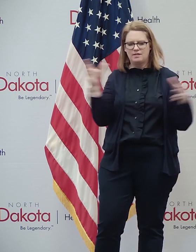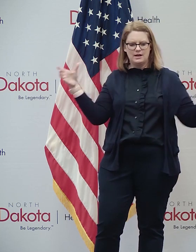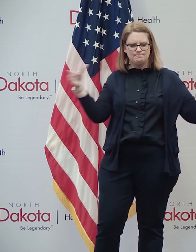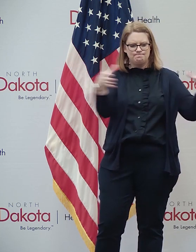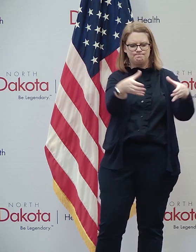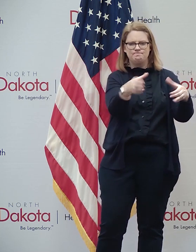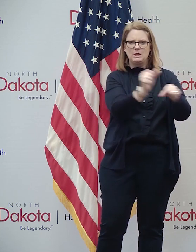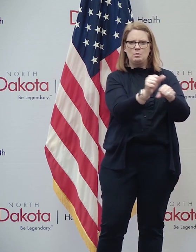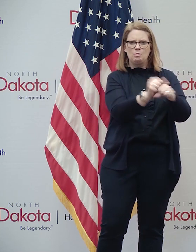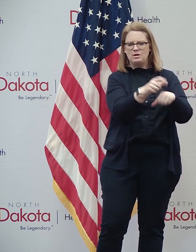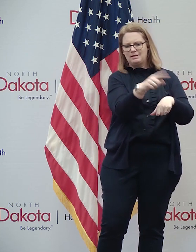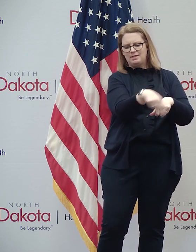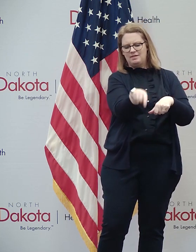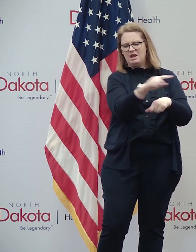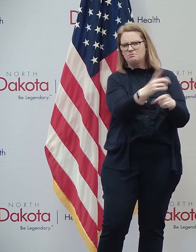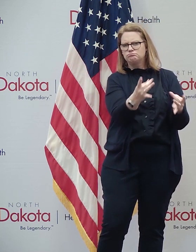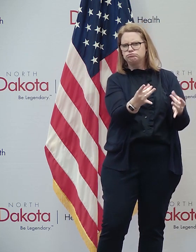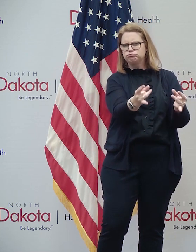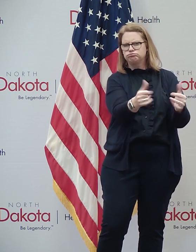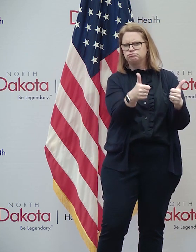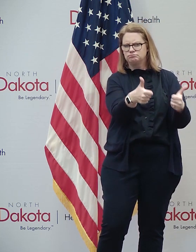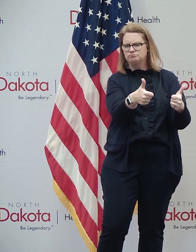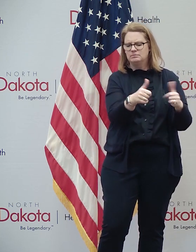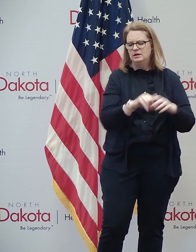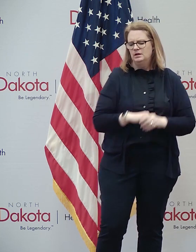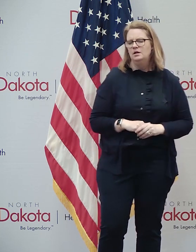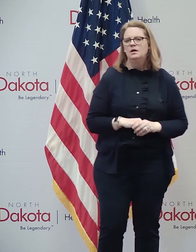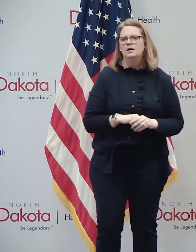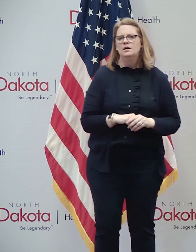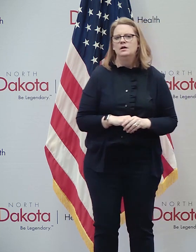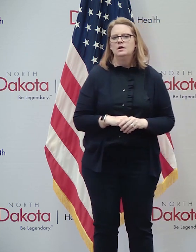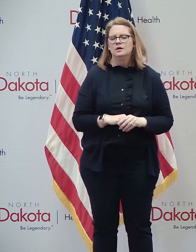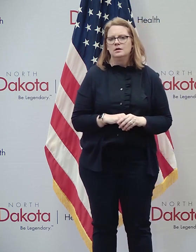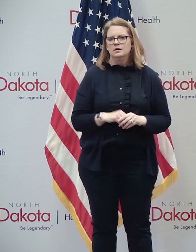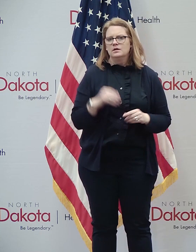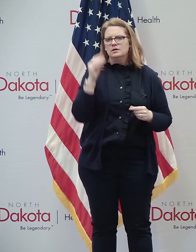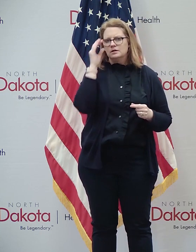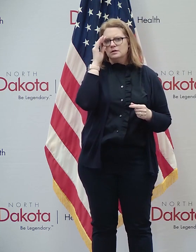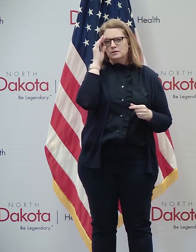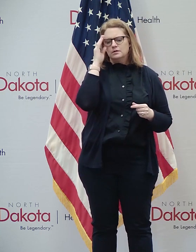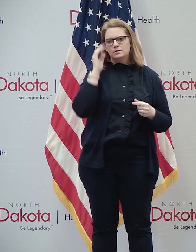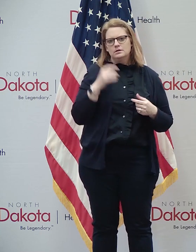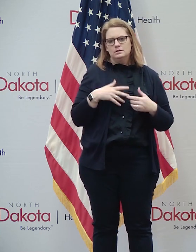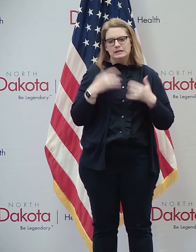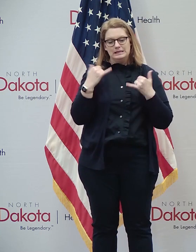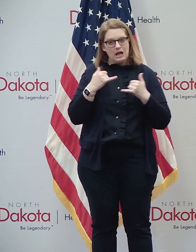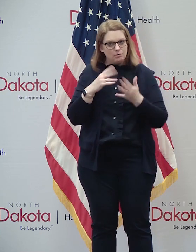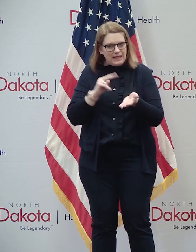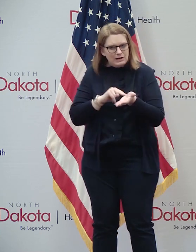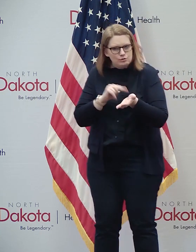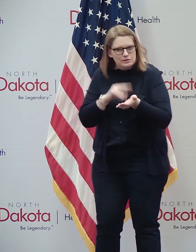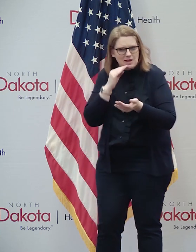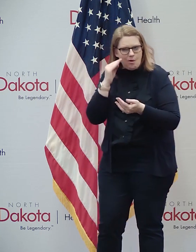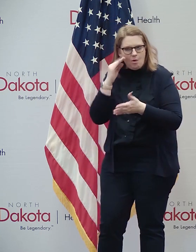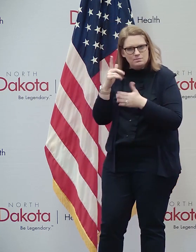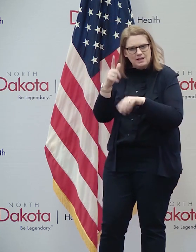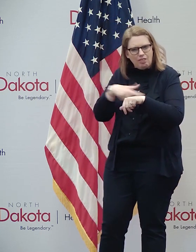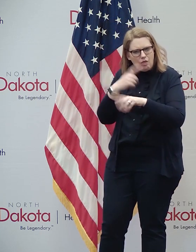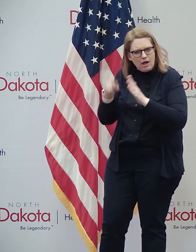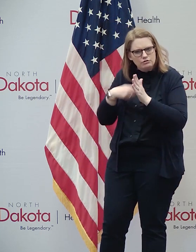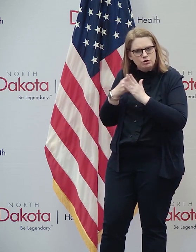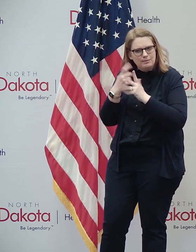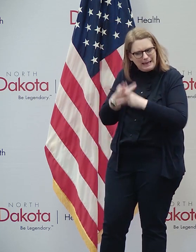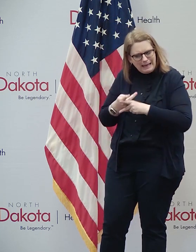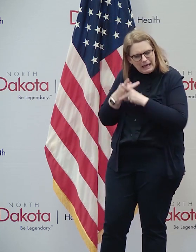effort go so smoothly. And as we take a look at long-term care, this is another area where